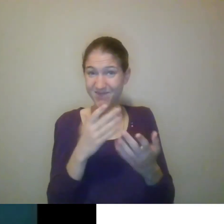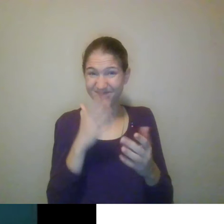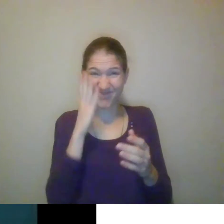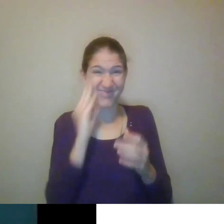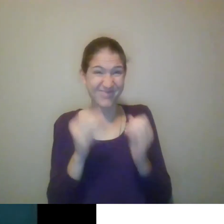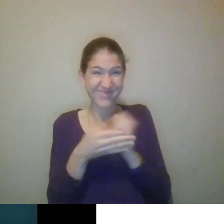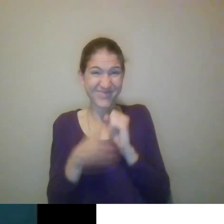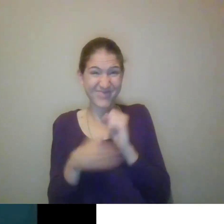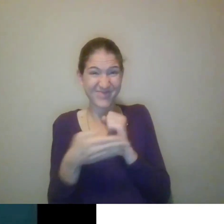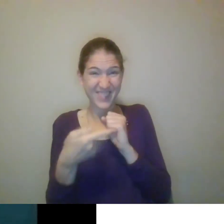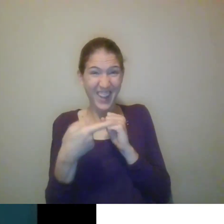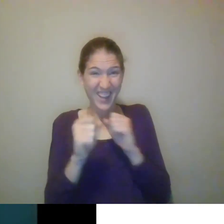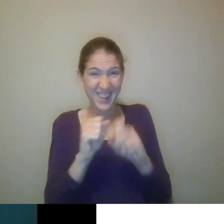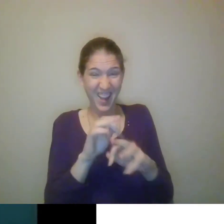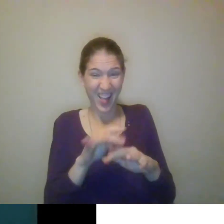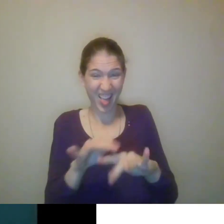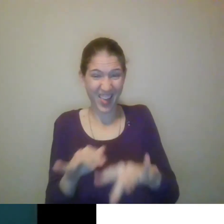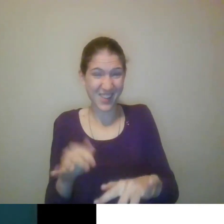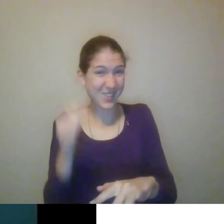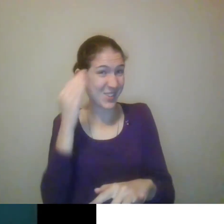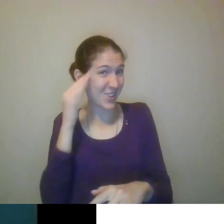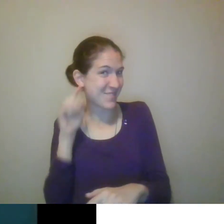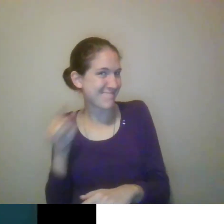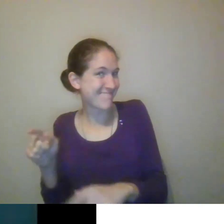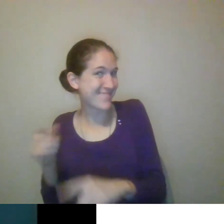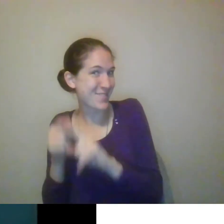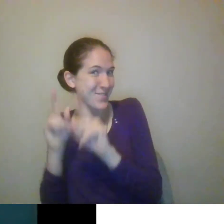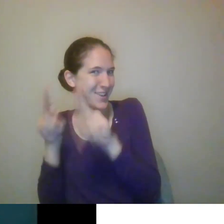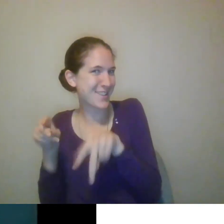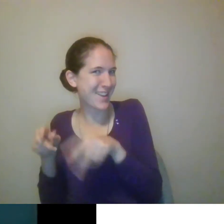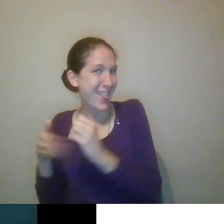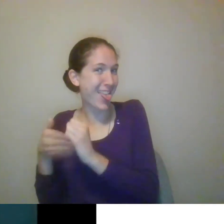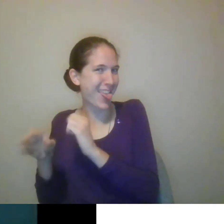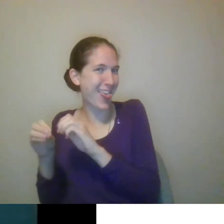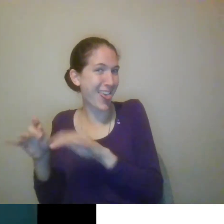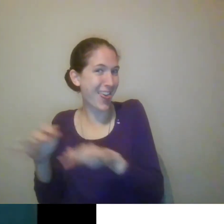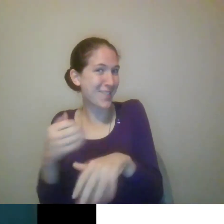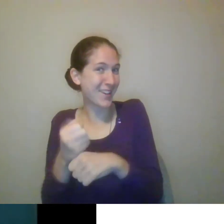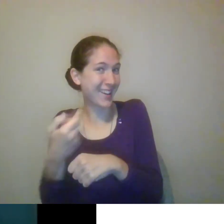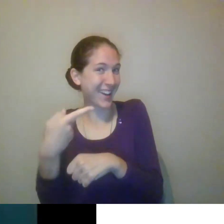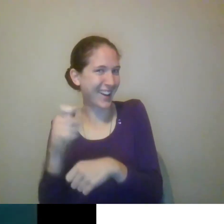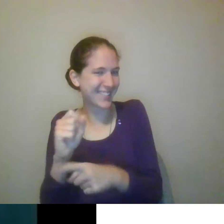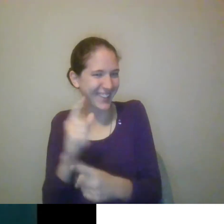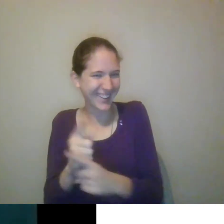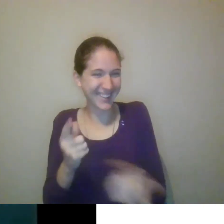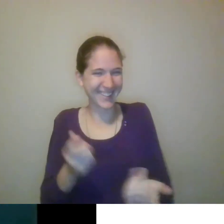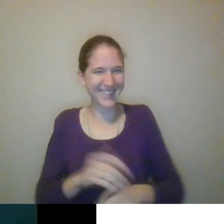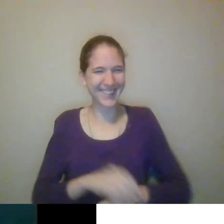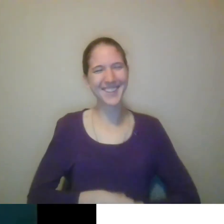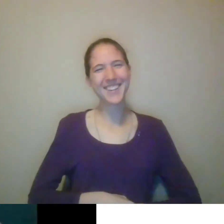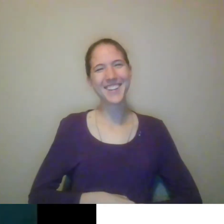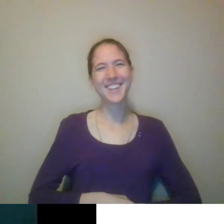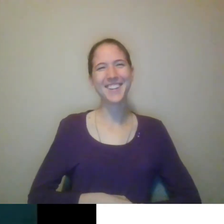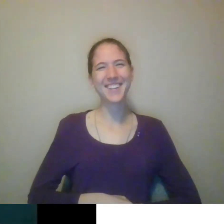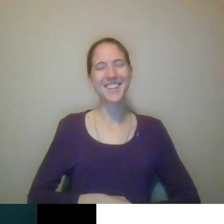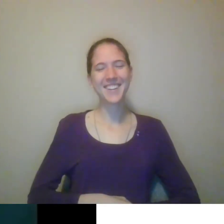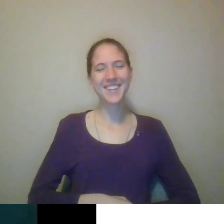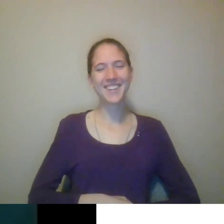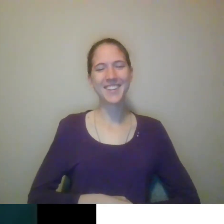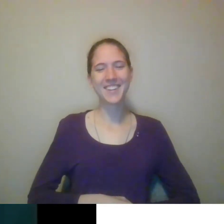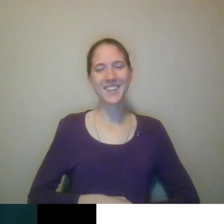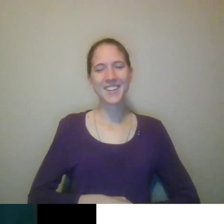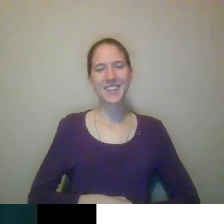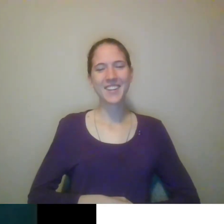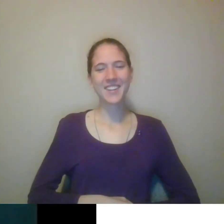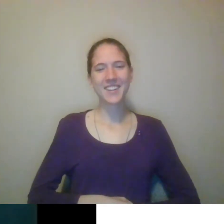happen at one time or another. You all know when somebody else has produced natural gas. right? But unless